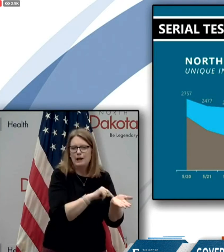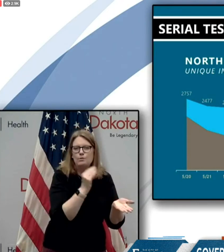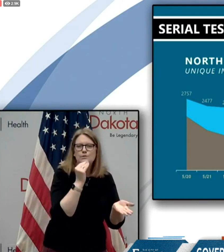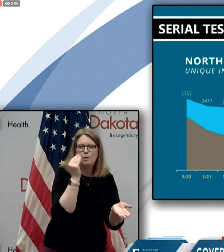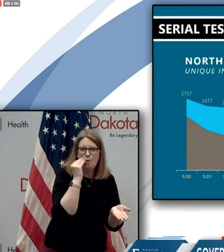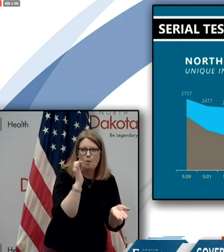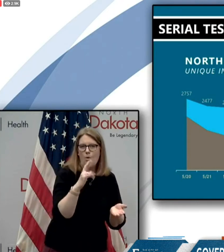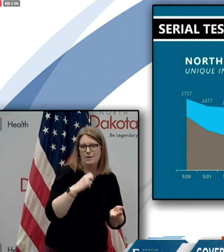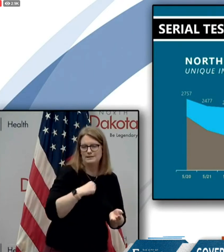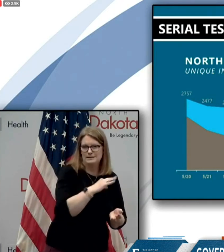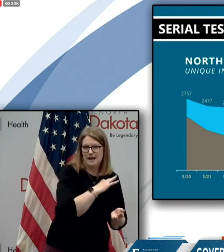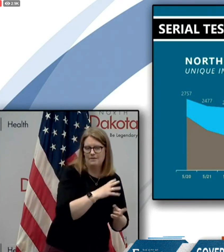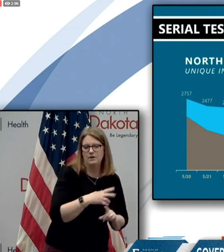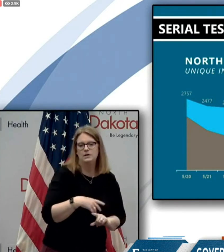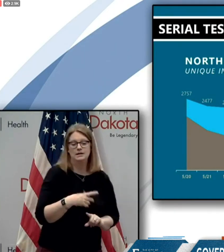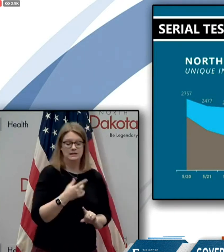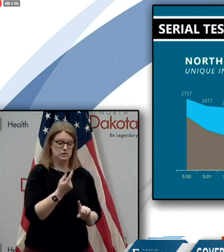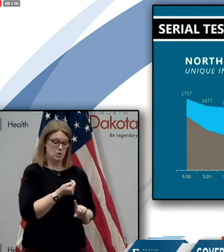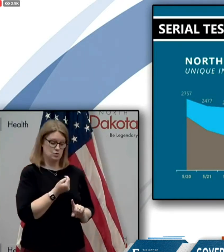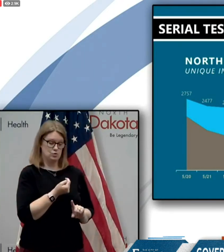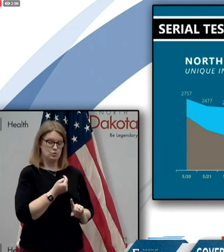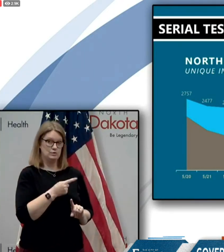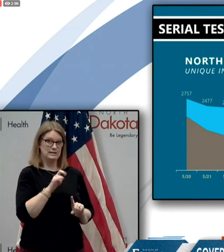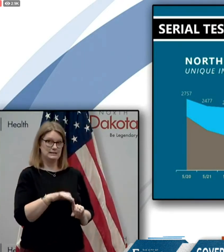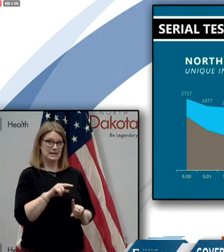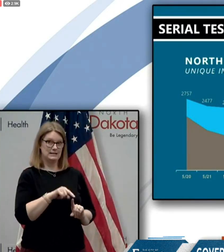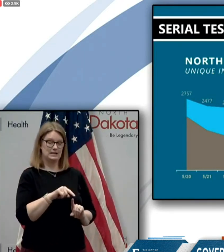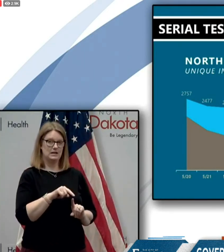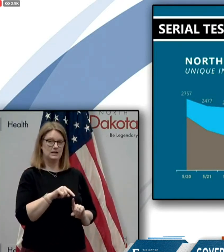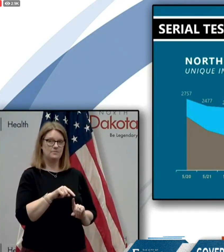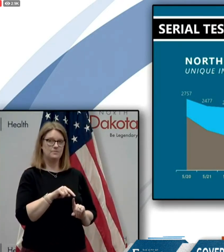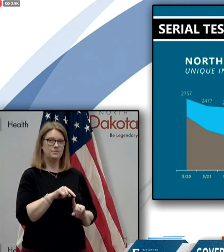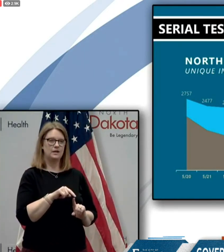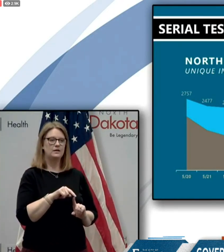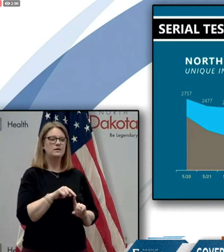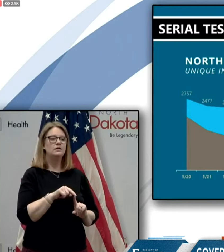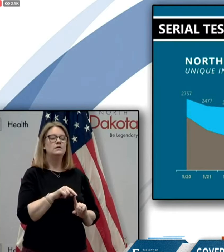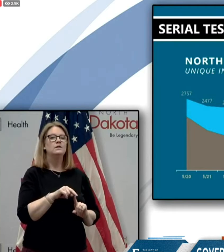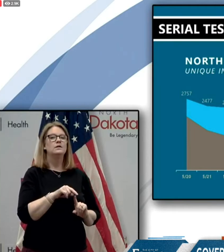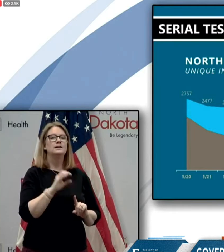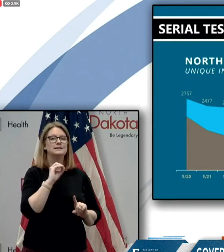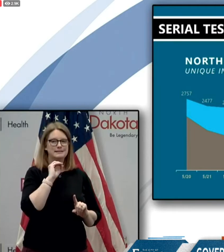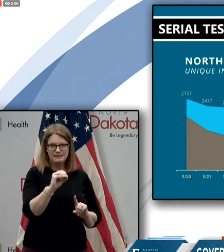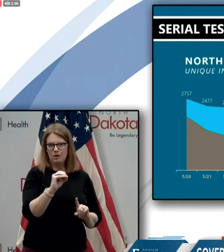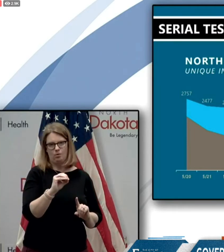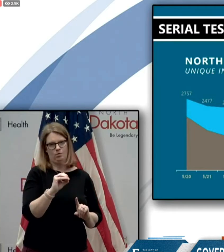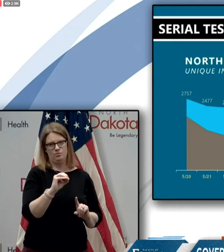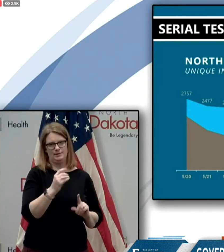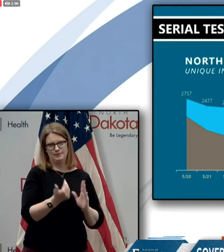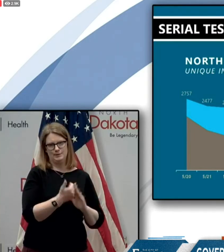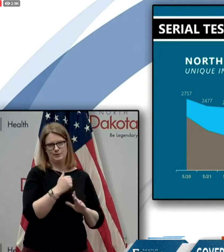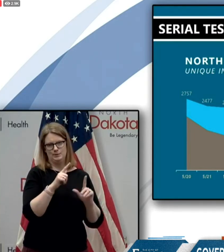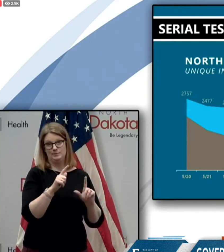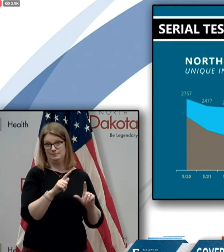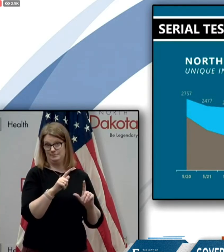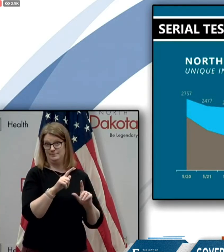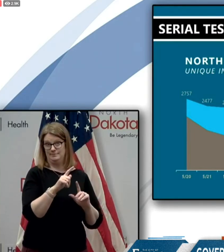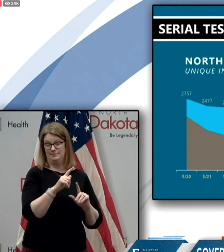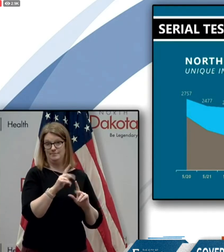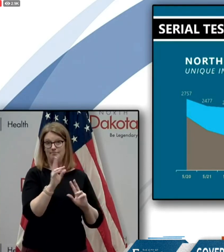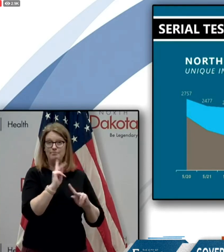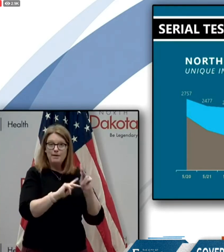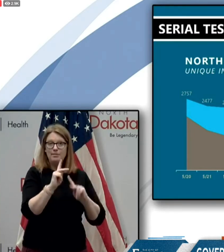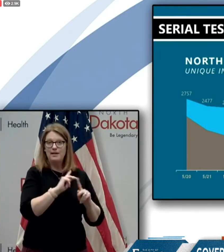Today's results, which was Tuesday's testing, there was, again, a second day in a row, 0 new residents in the state of North Dakota in long-term